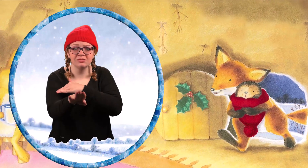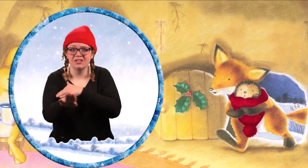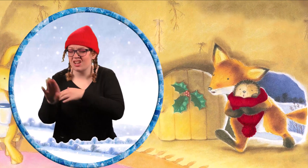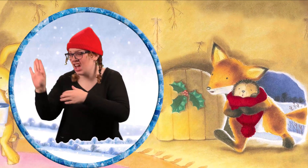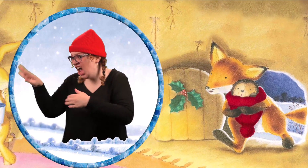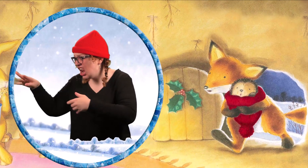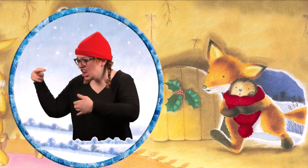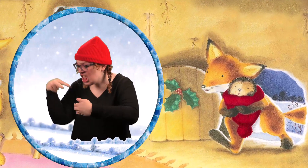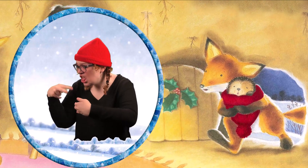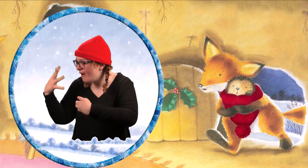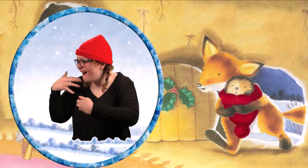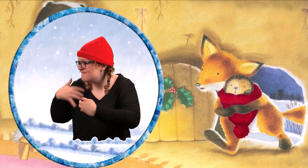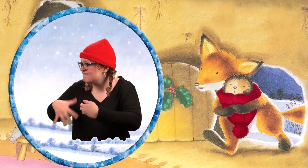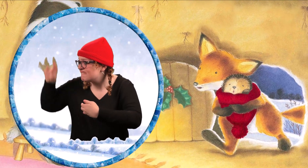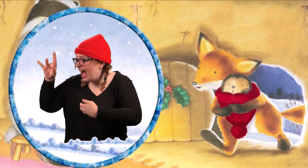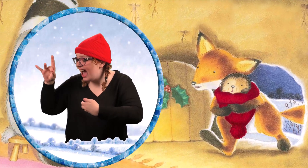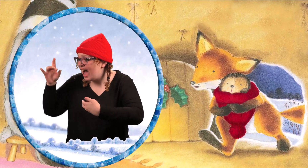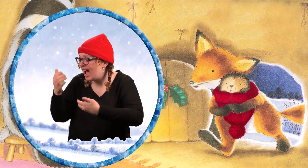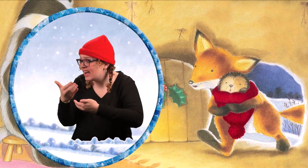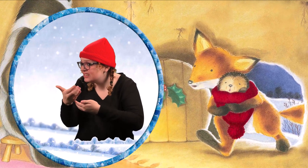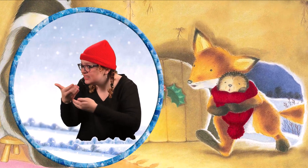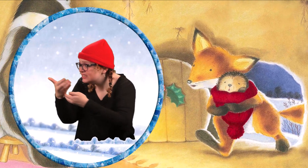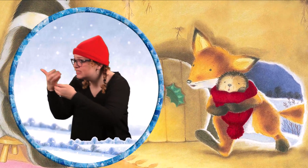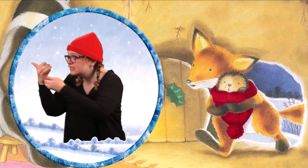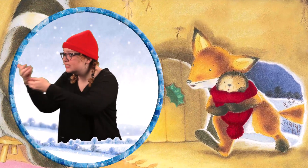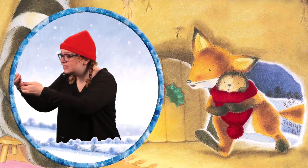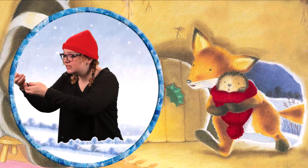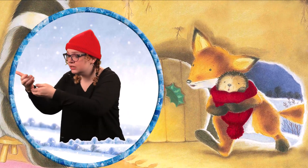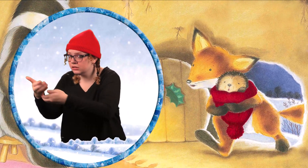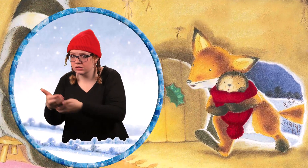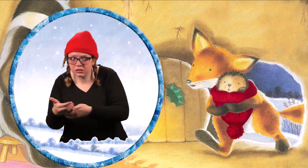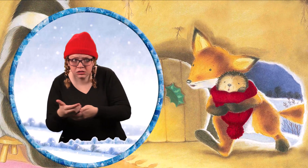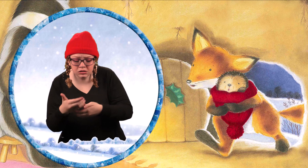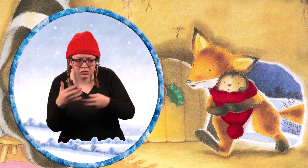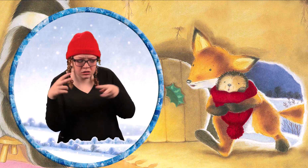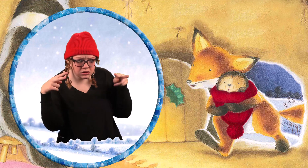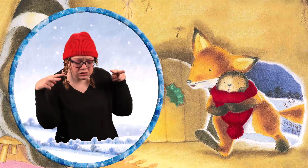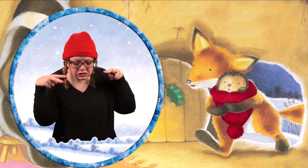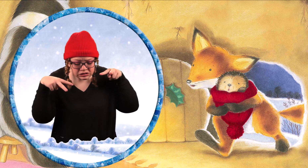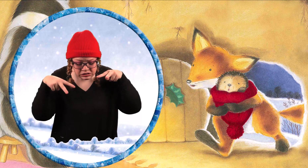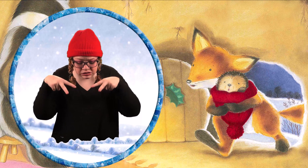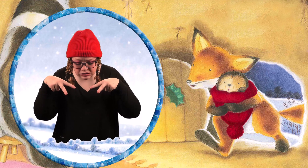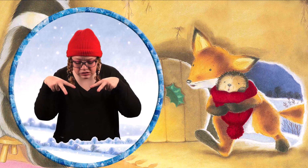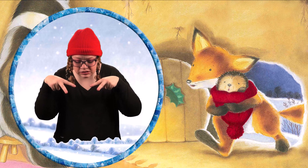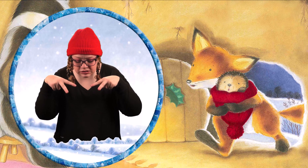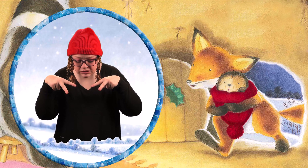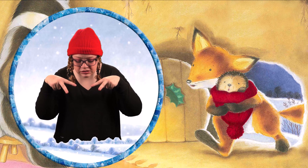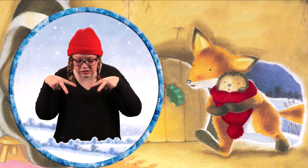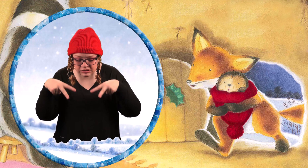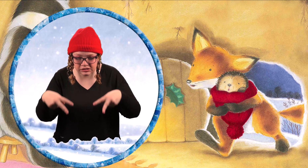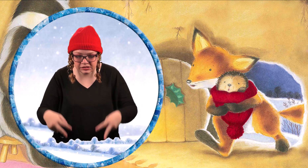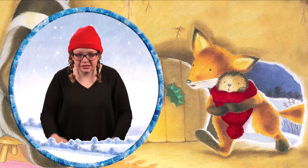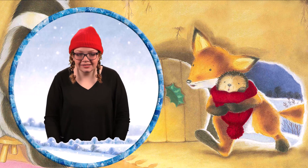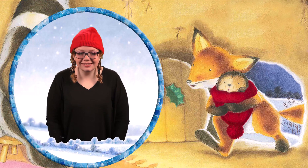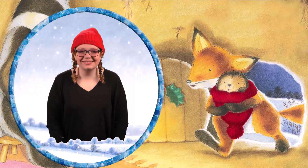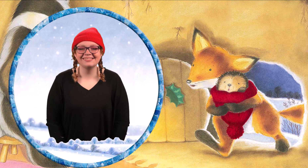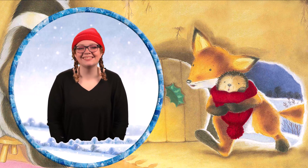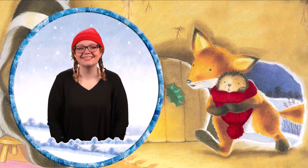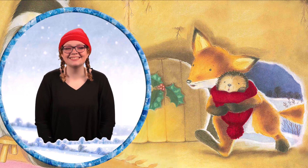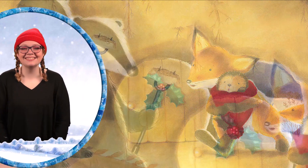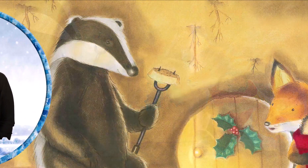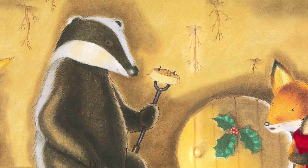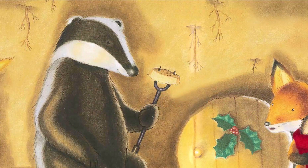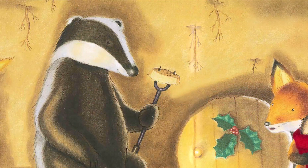"Look what I found in the snow!" cried Fox, bursting in. They all looked into the